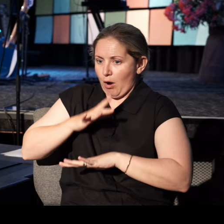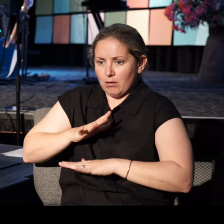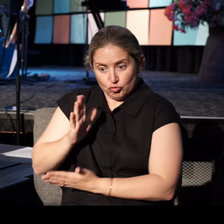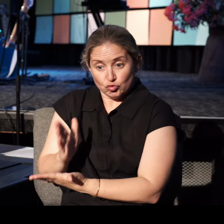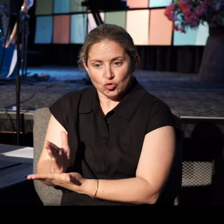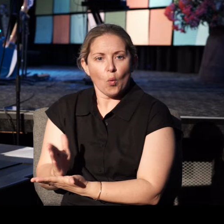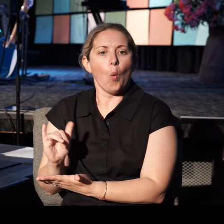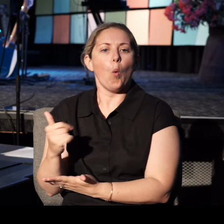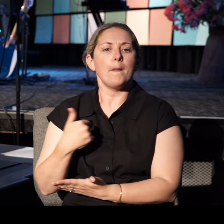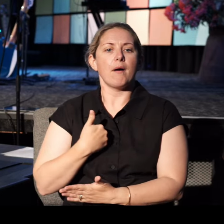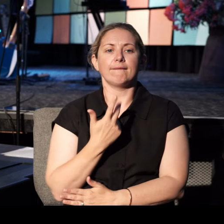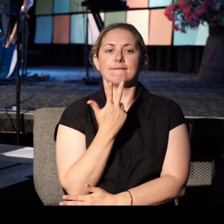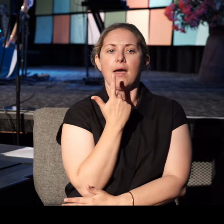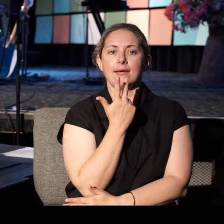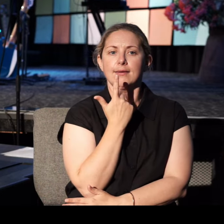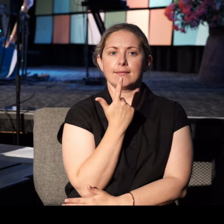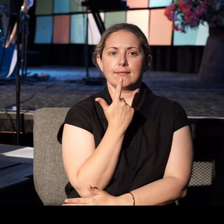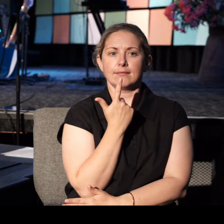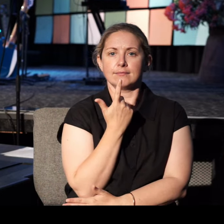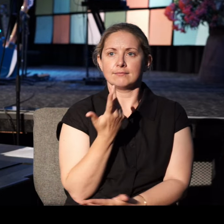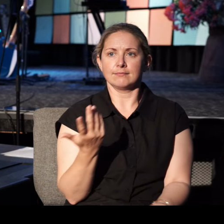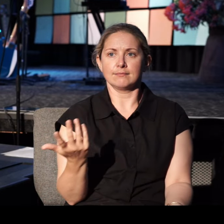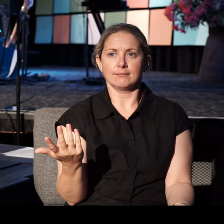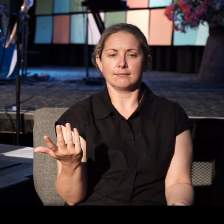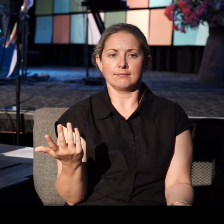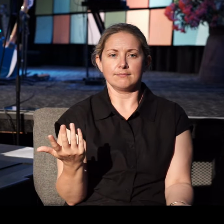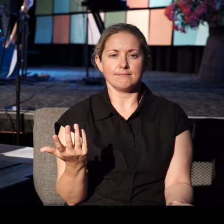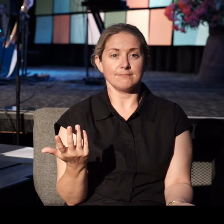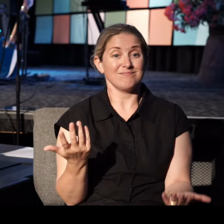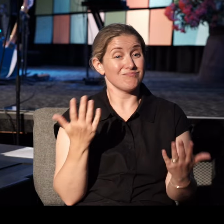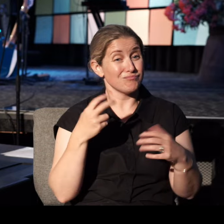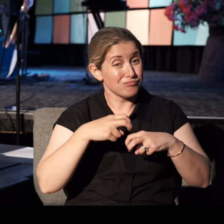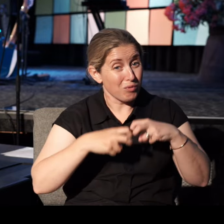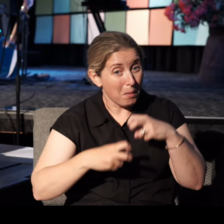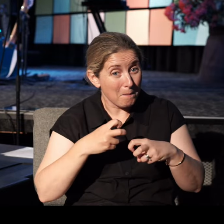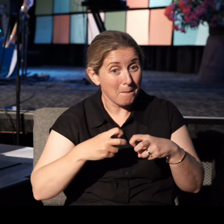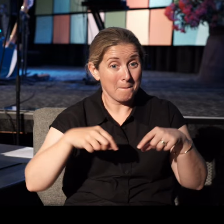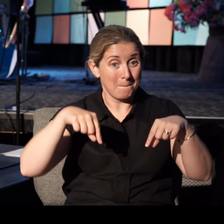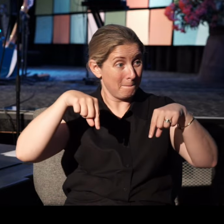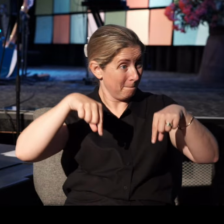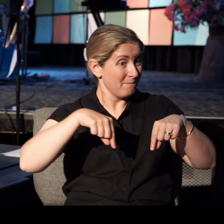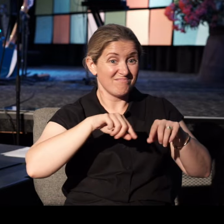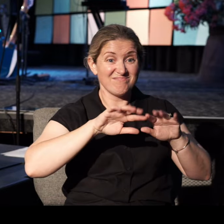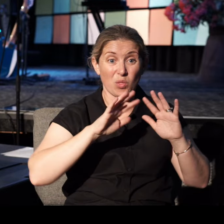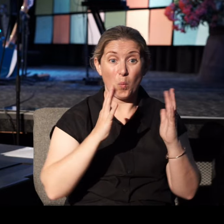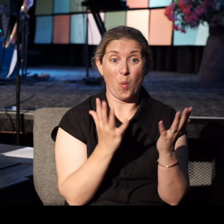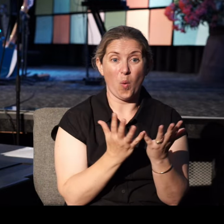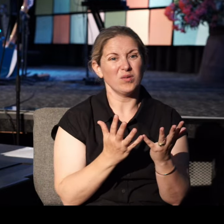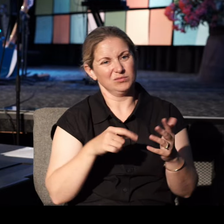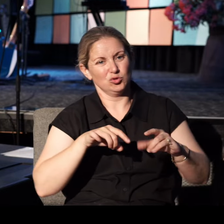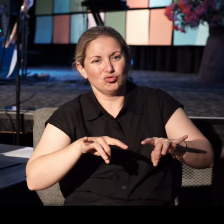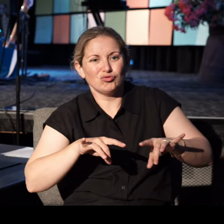Now, the problem is in 21st century churches, not just ours, but every church in the country,